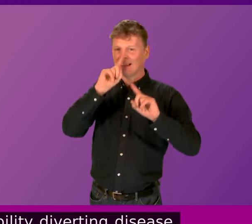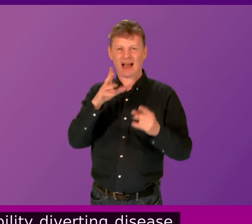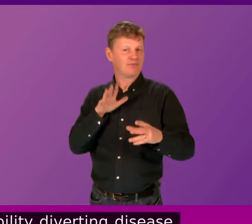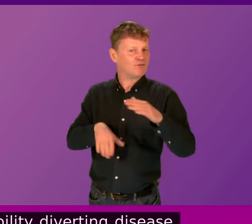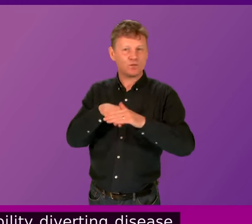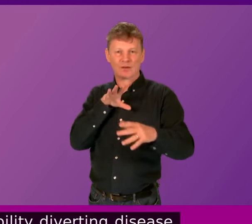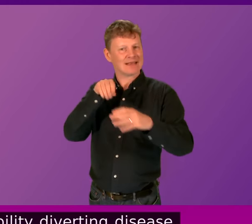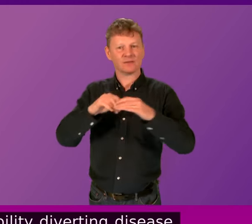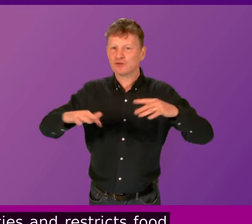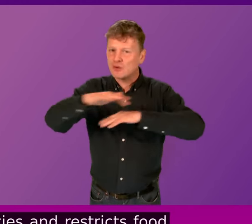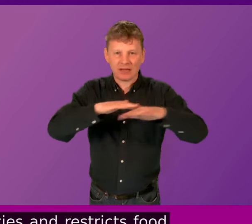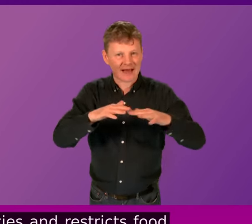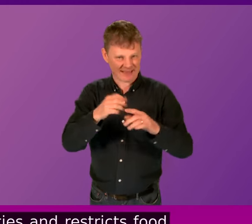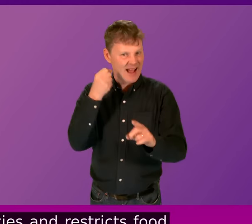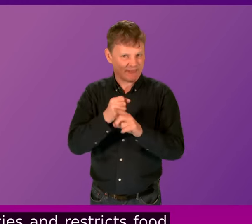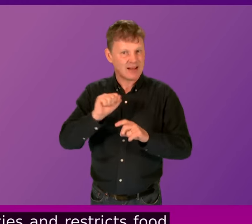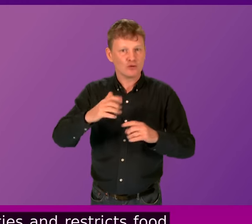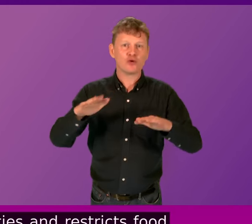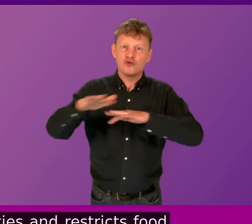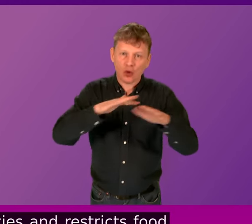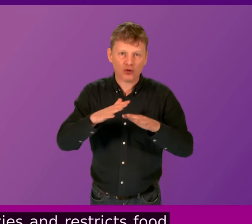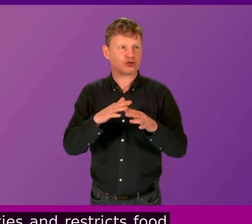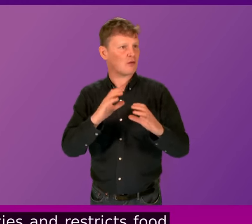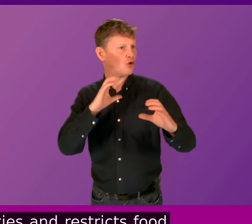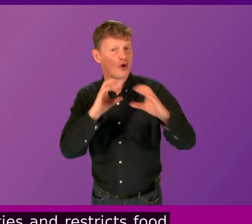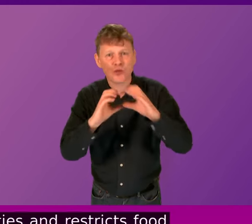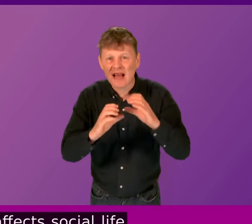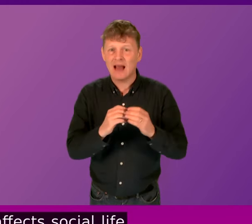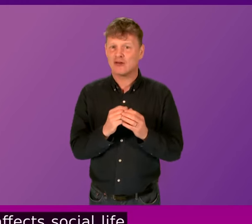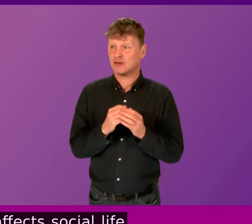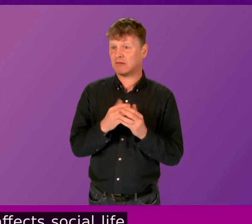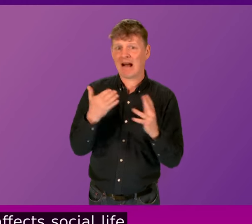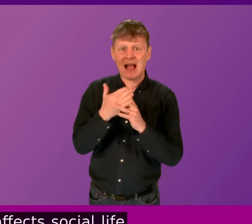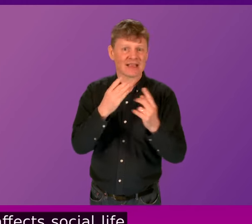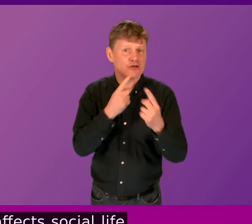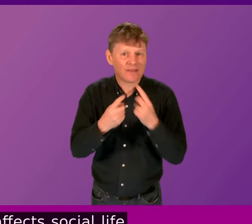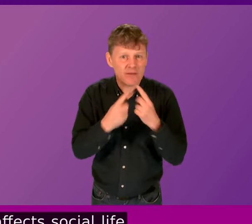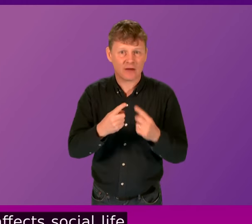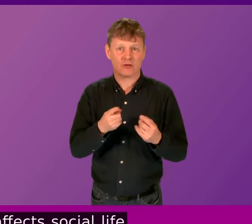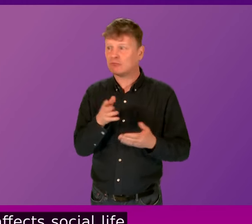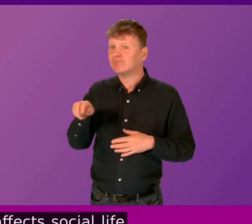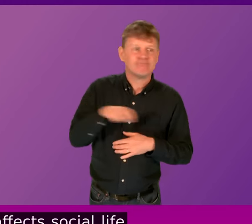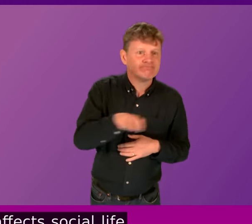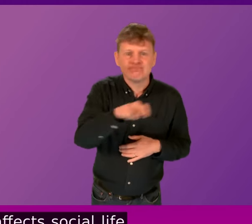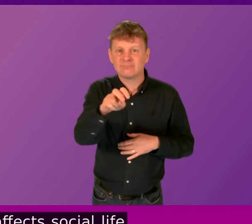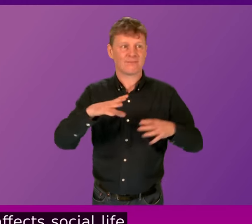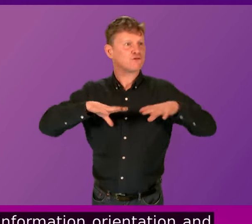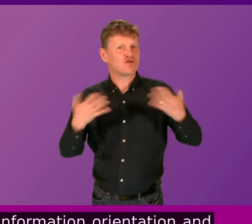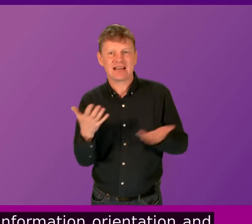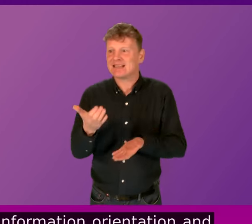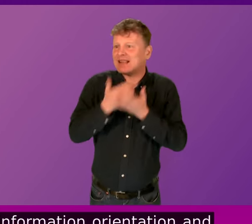It affects social life, communication, access to information, orientation, and the ability to move around freely and